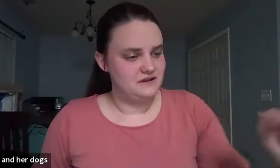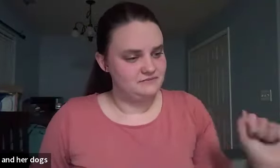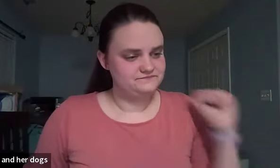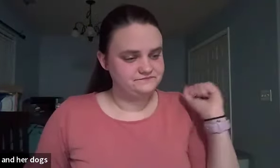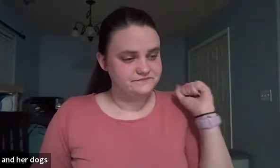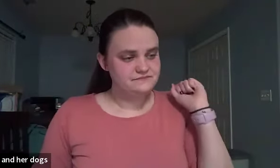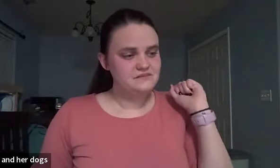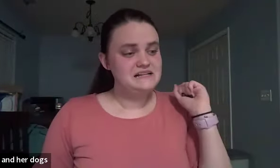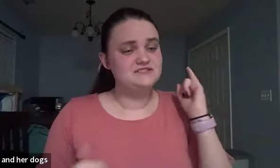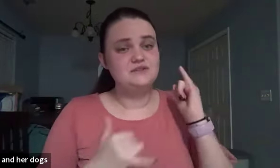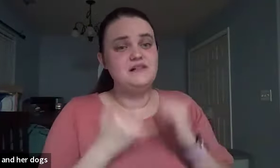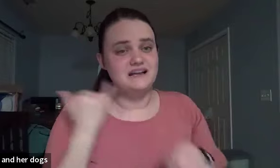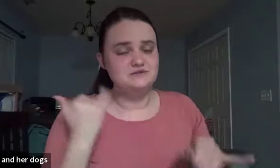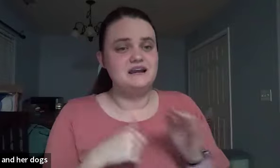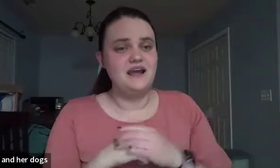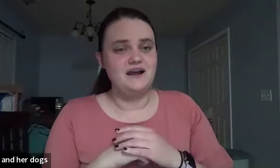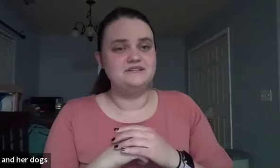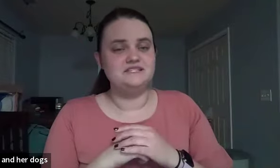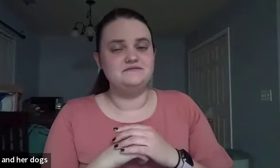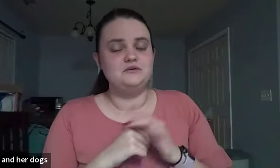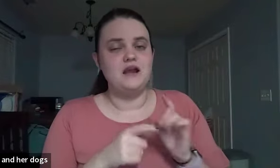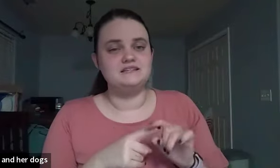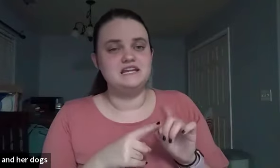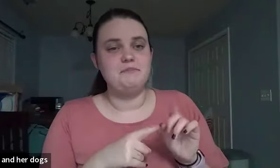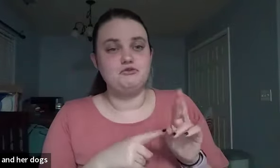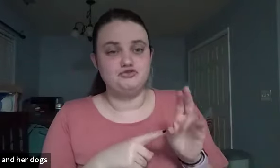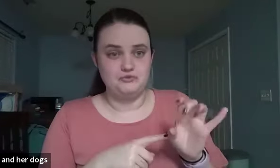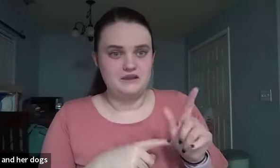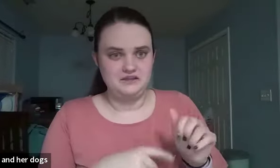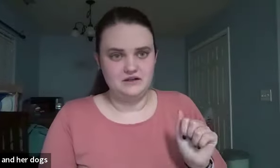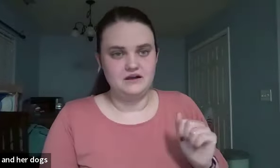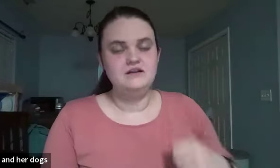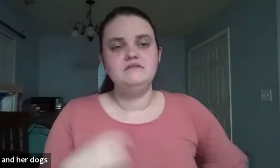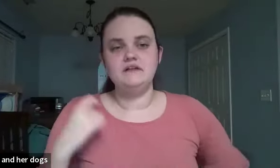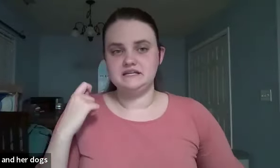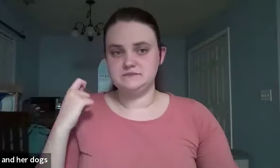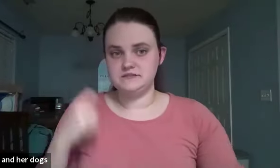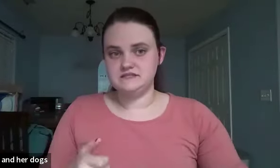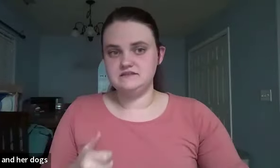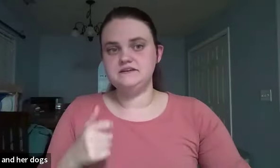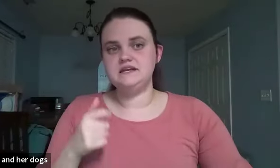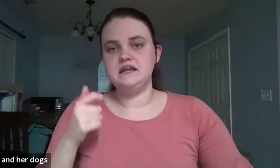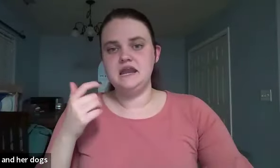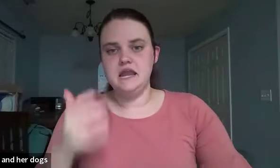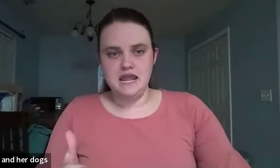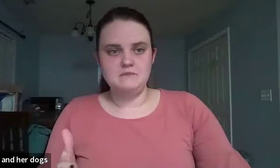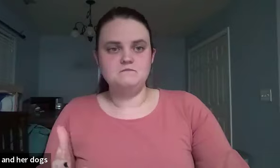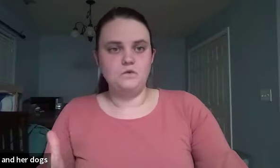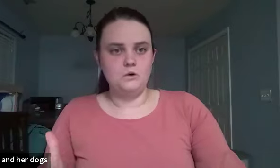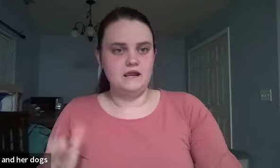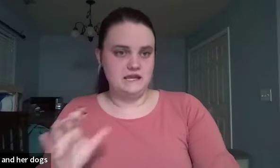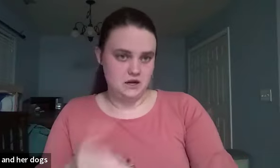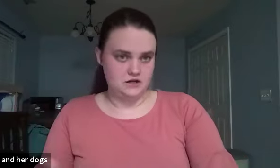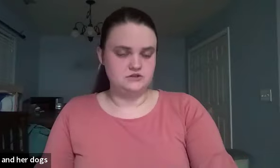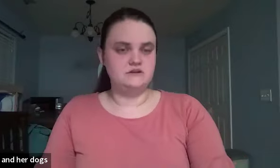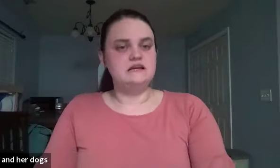Okay. So the last one I have is if you are asking about Dracula, like a specific name for a character.